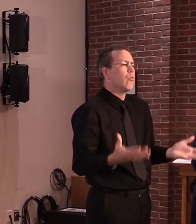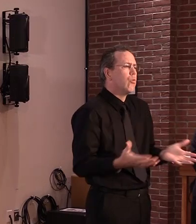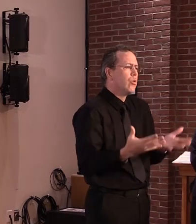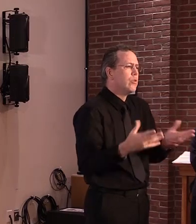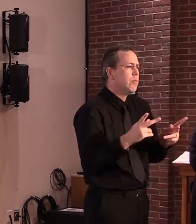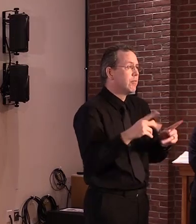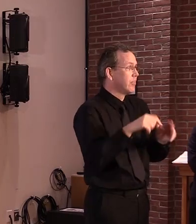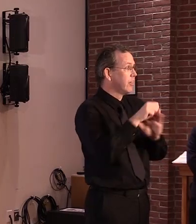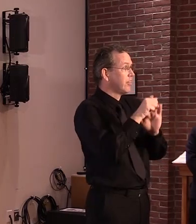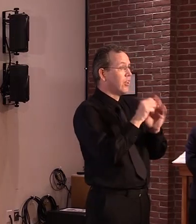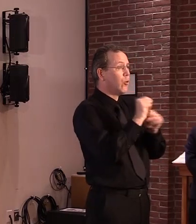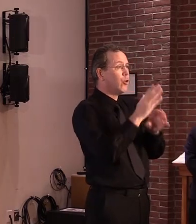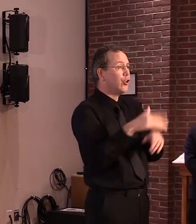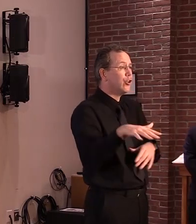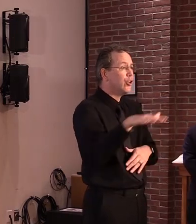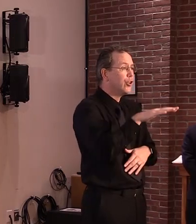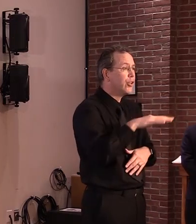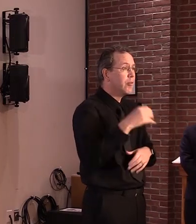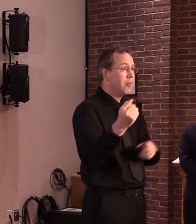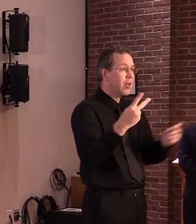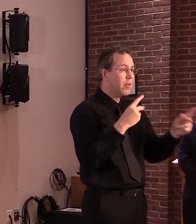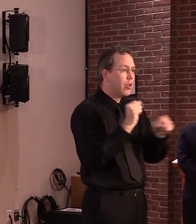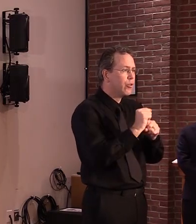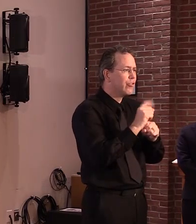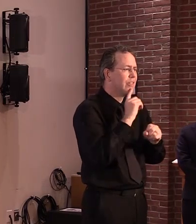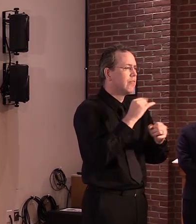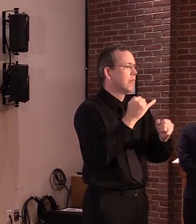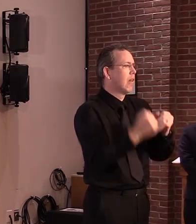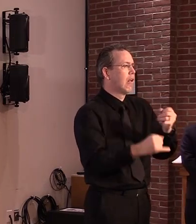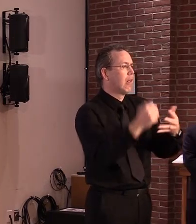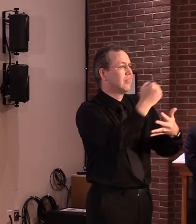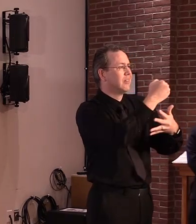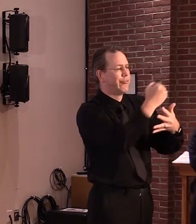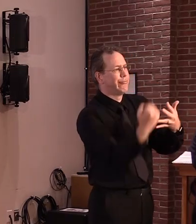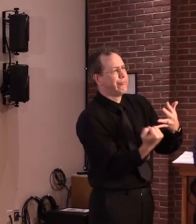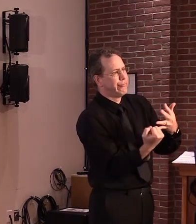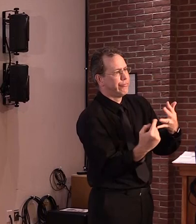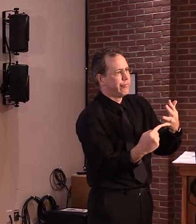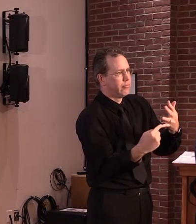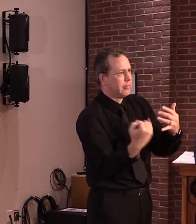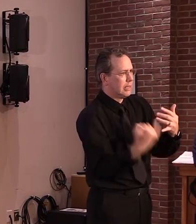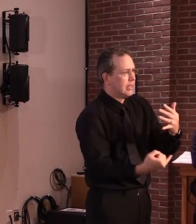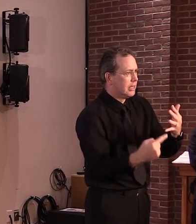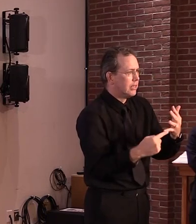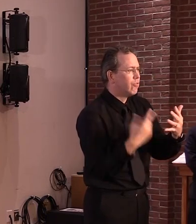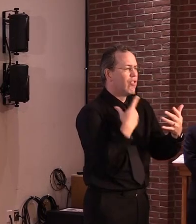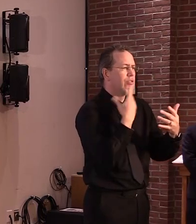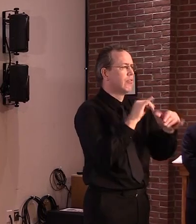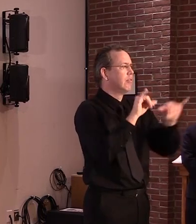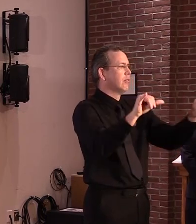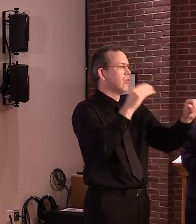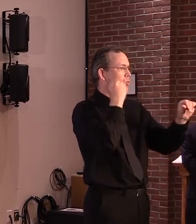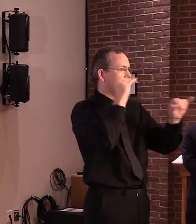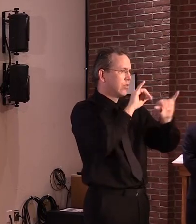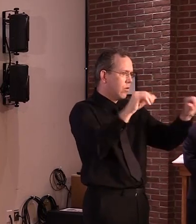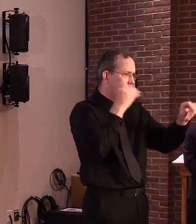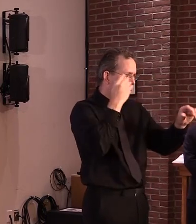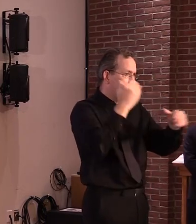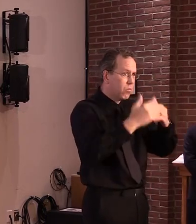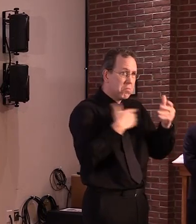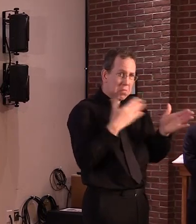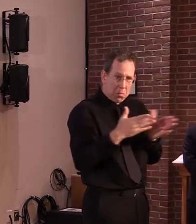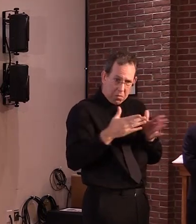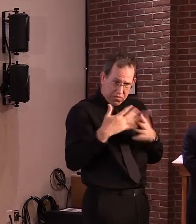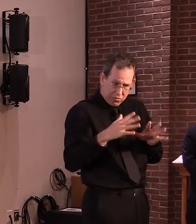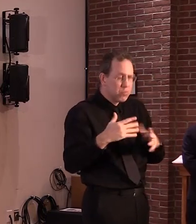just want to make sure that, and that goes outside of state government as well, just keep encouraging remote working at